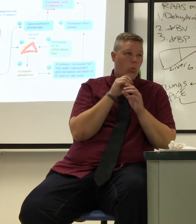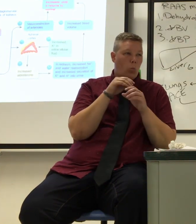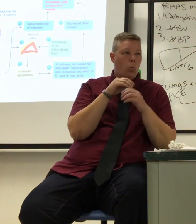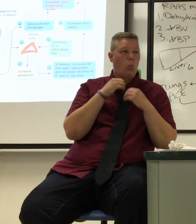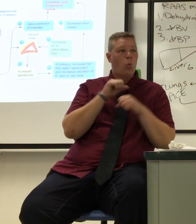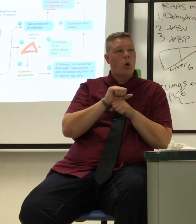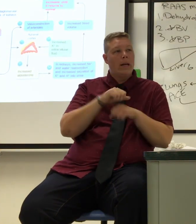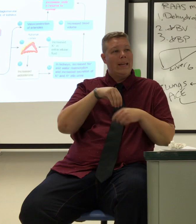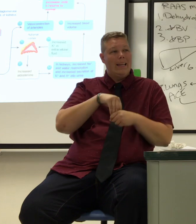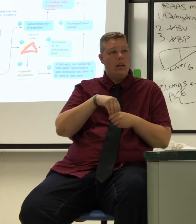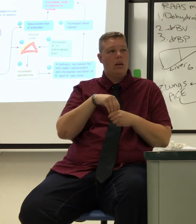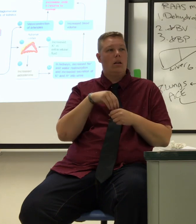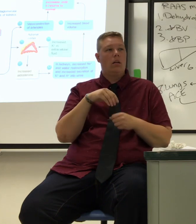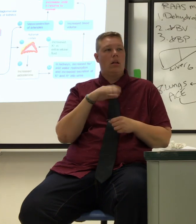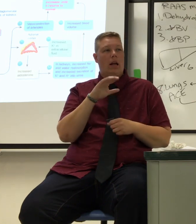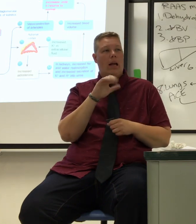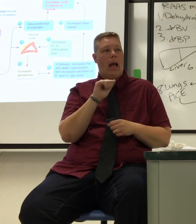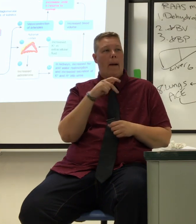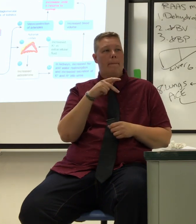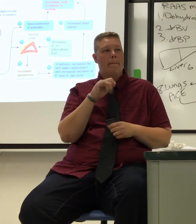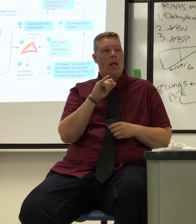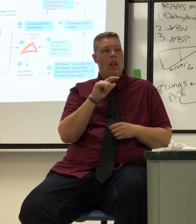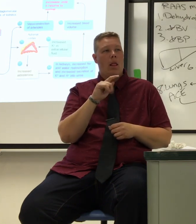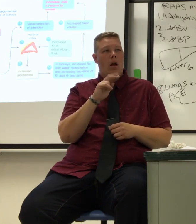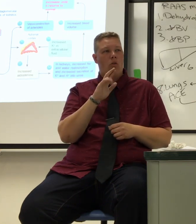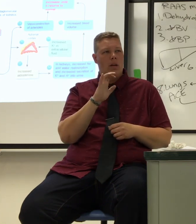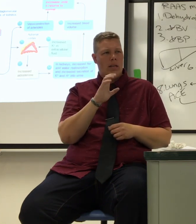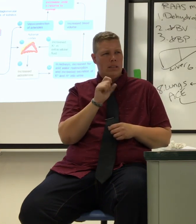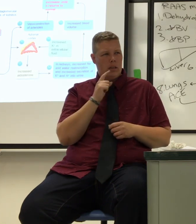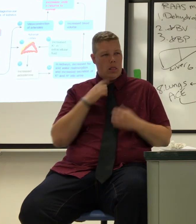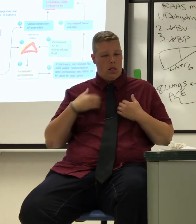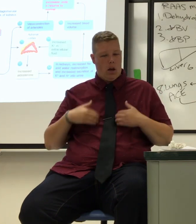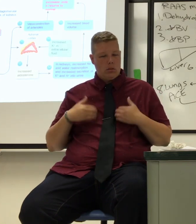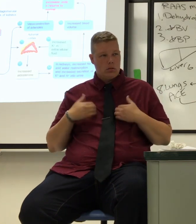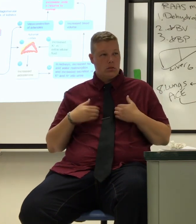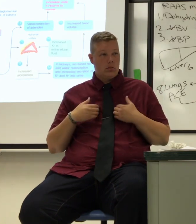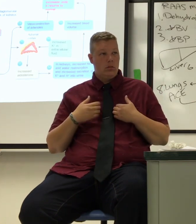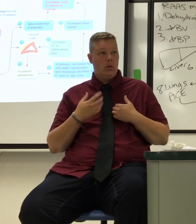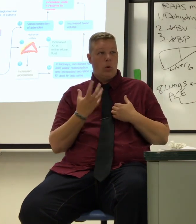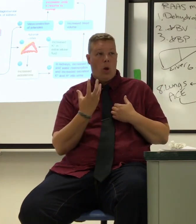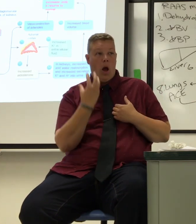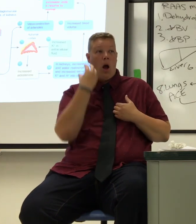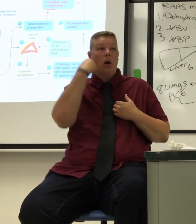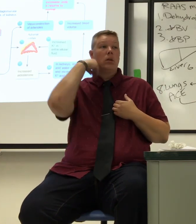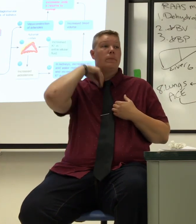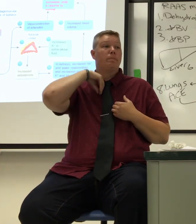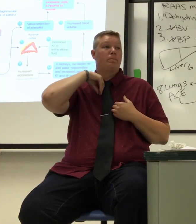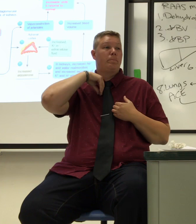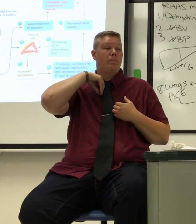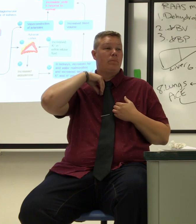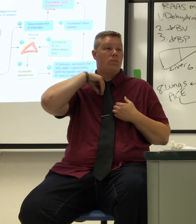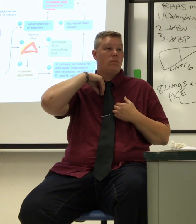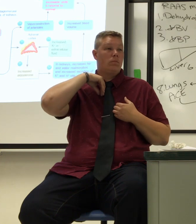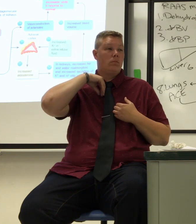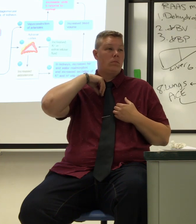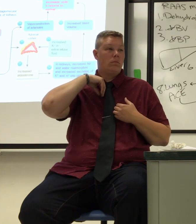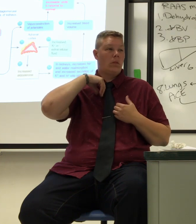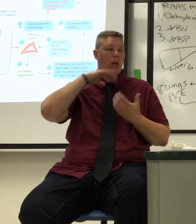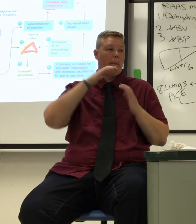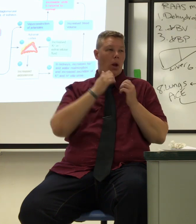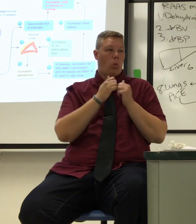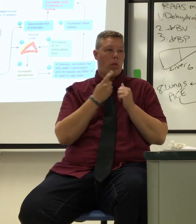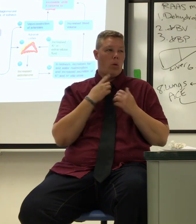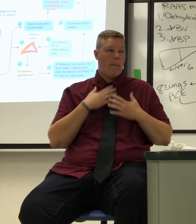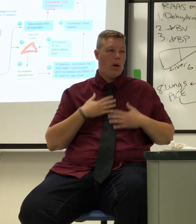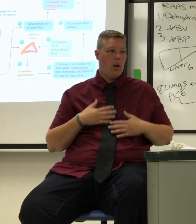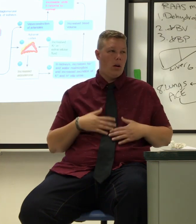correct. I've thought about that. Why is it the lungs? When you breathe the air, compared to your core body temperature, air